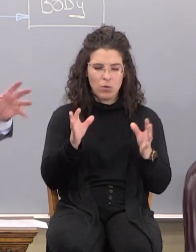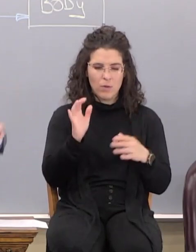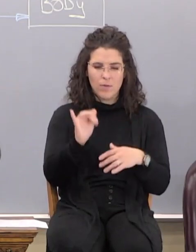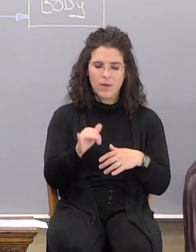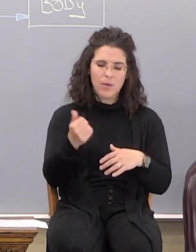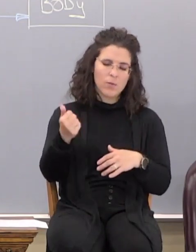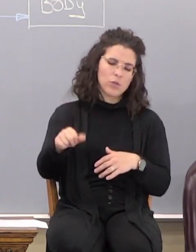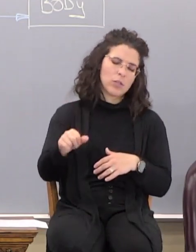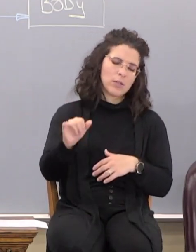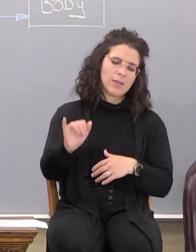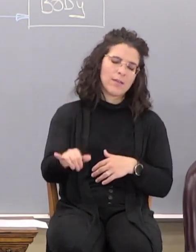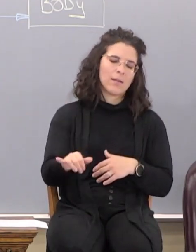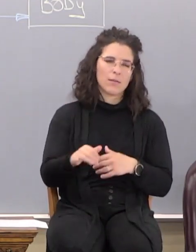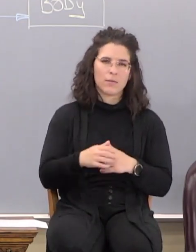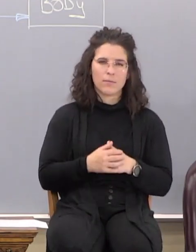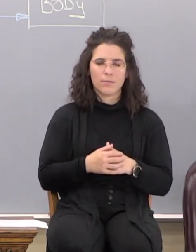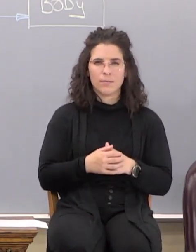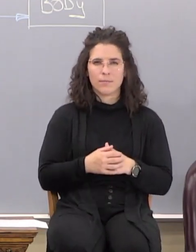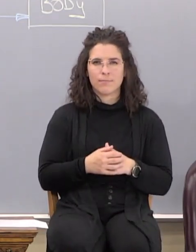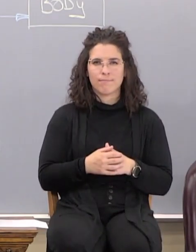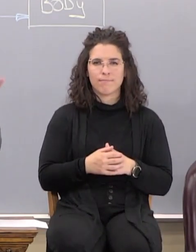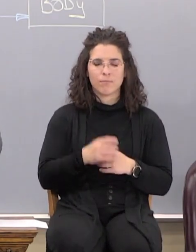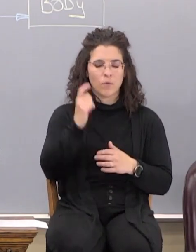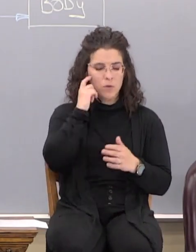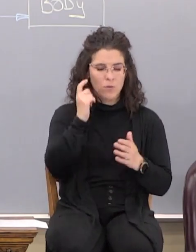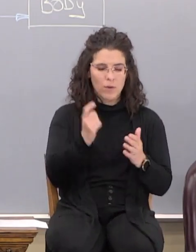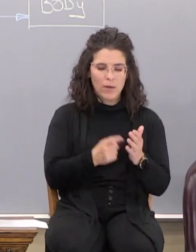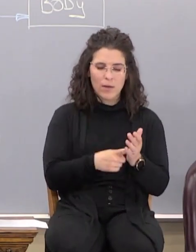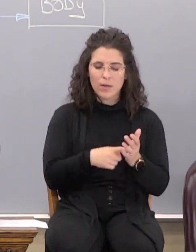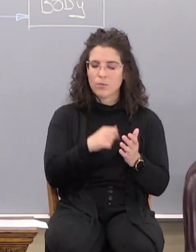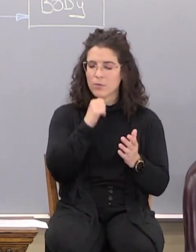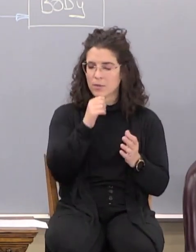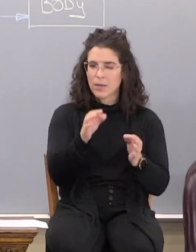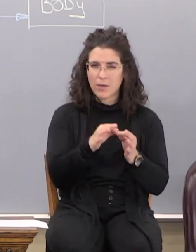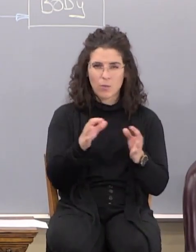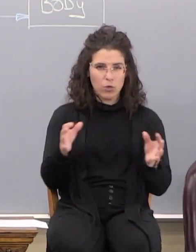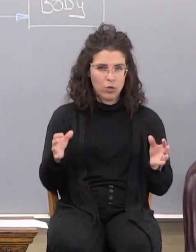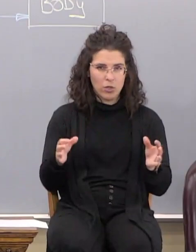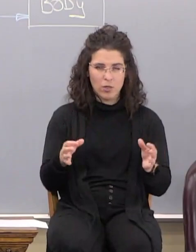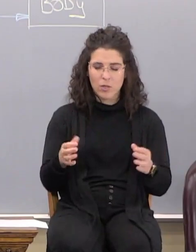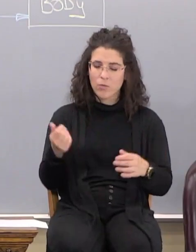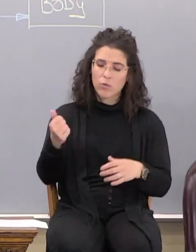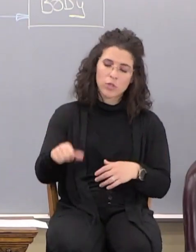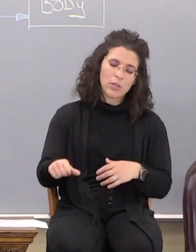and rejecting it. Being able to recognize what's unworthy, reject what's unworthy,